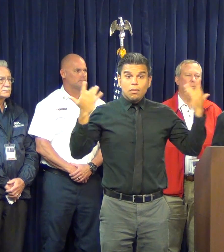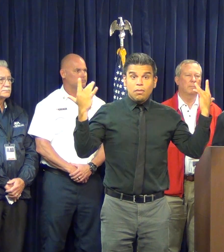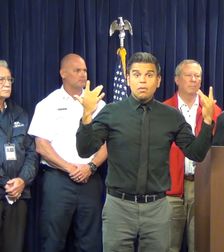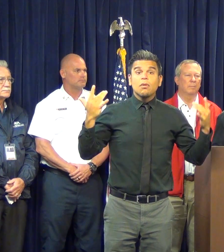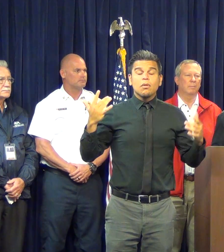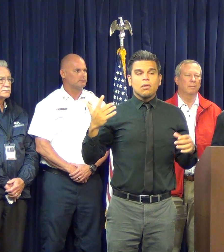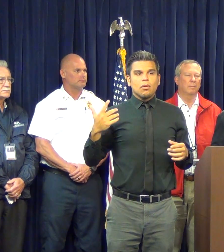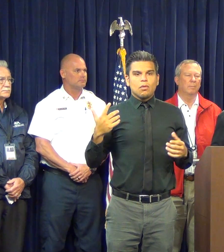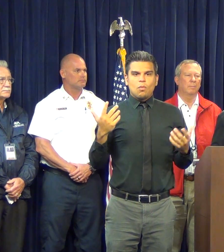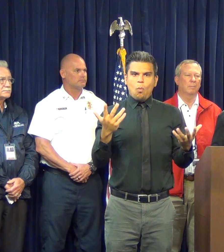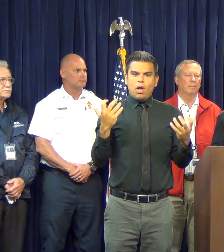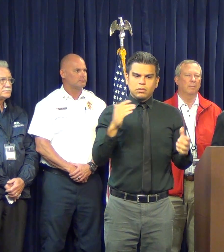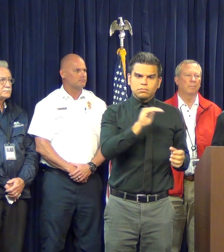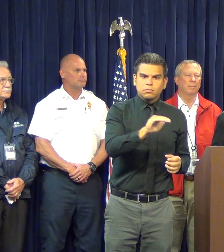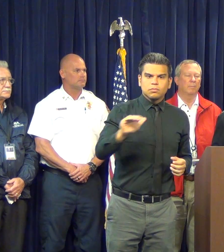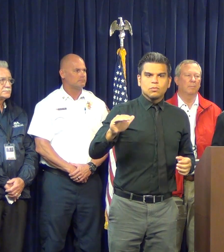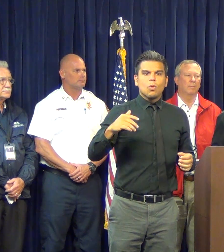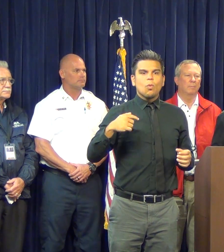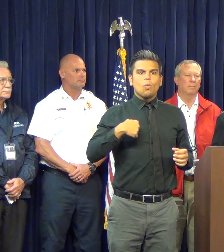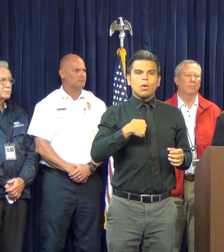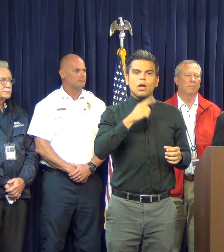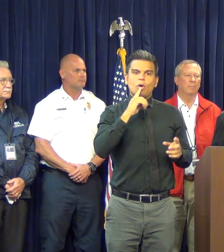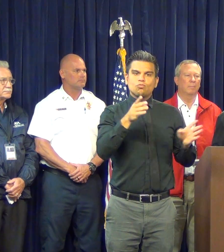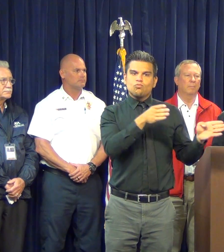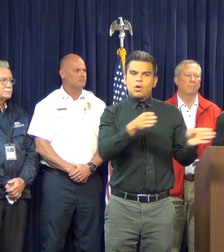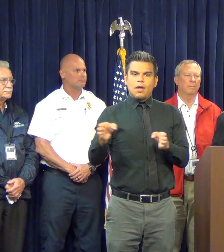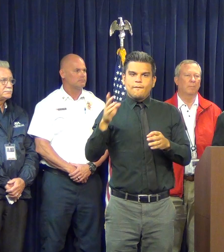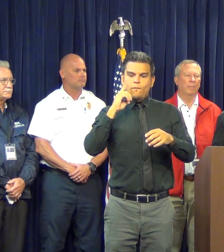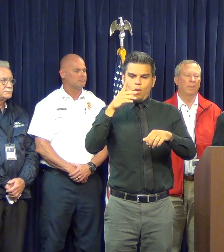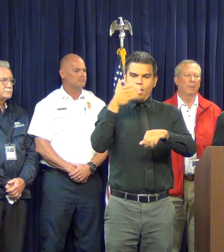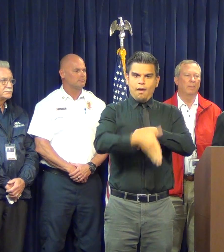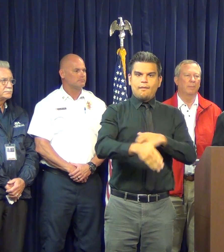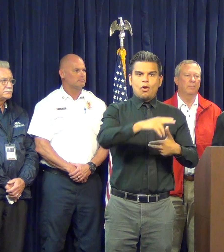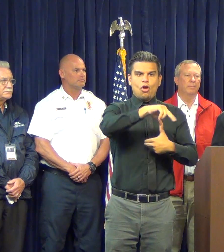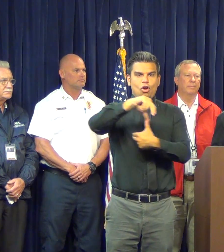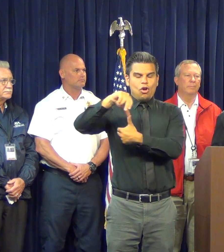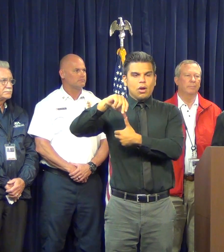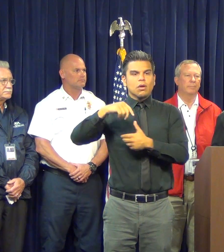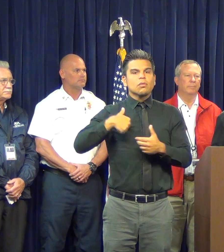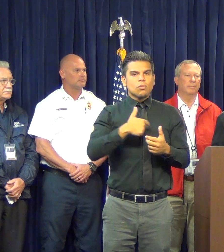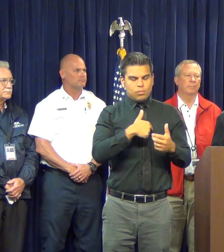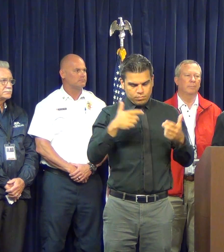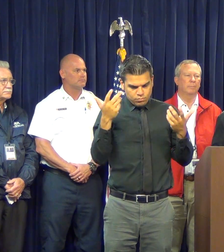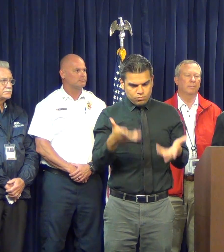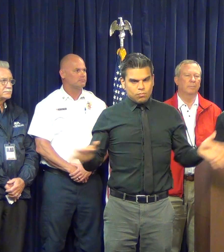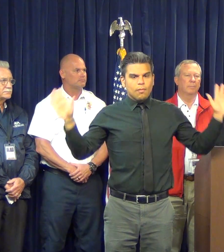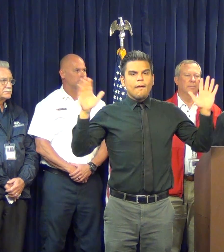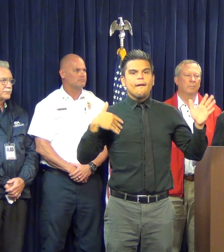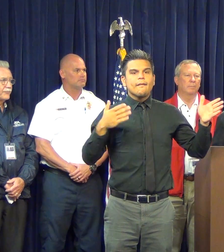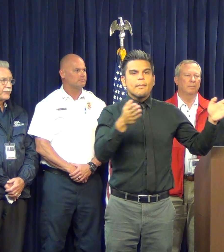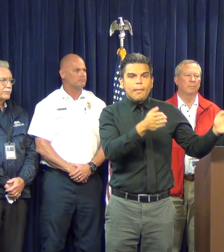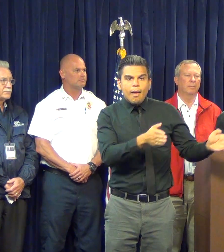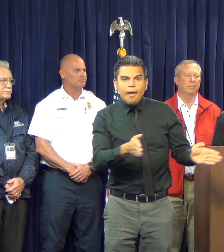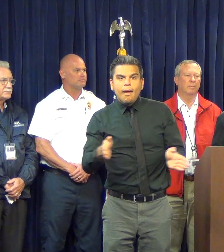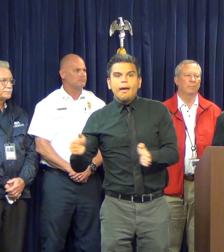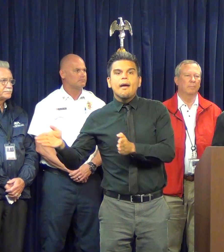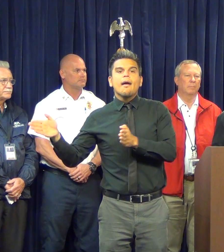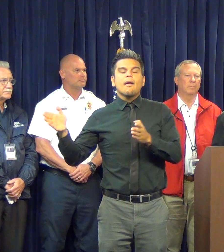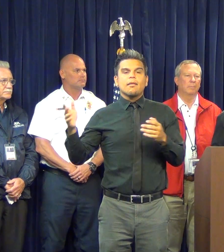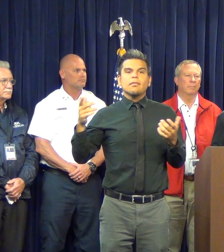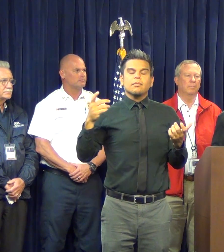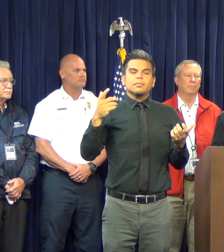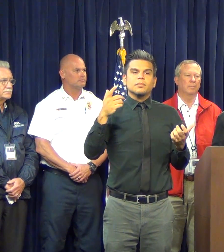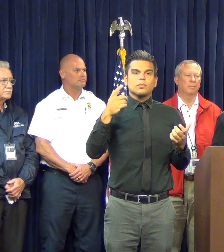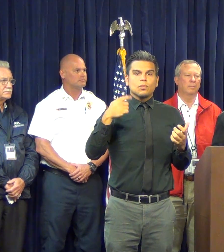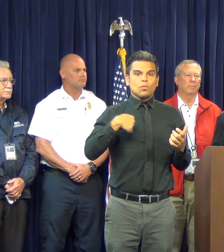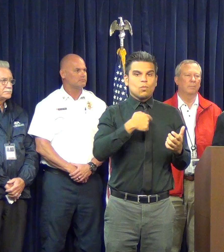are prepared for the back end of this. There's a strategy that's already being worked for reentry. We don't know